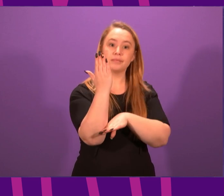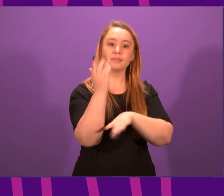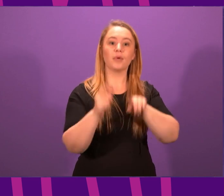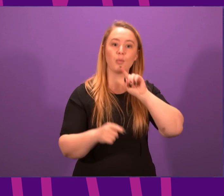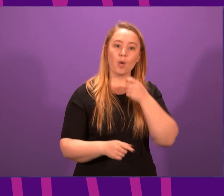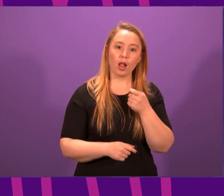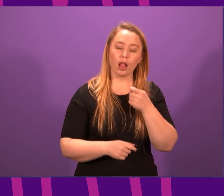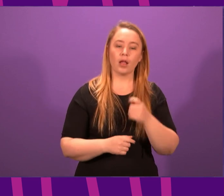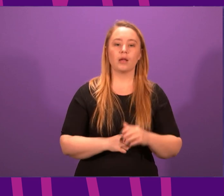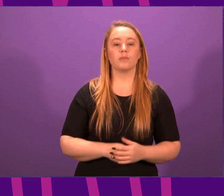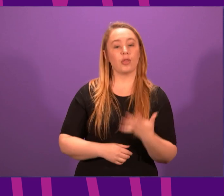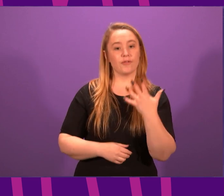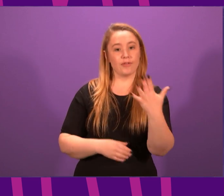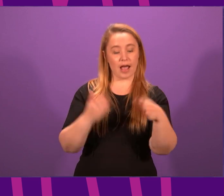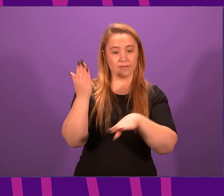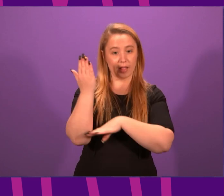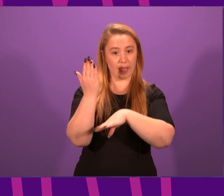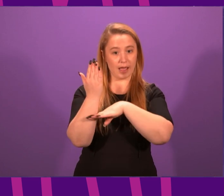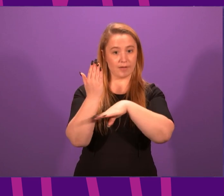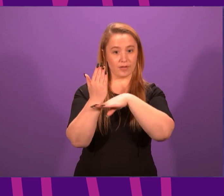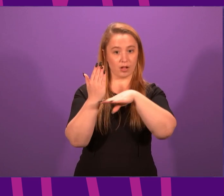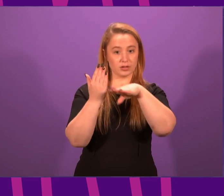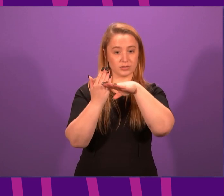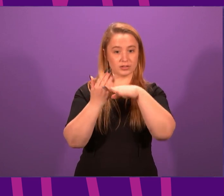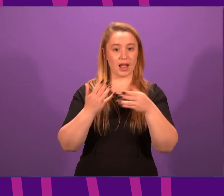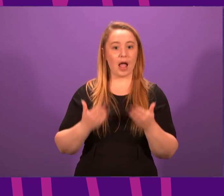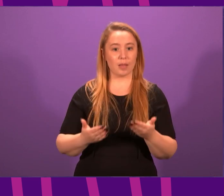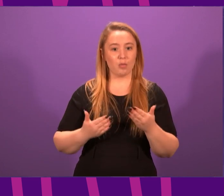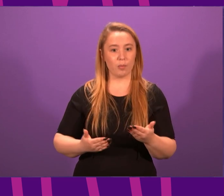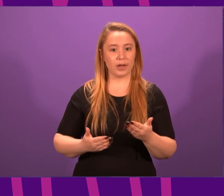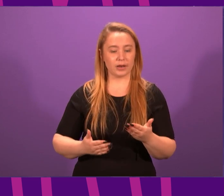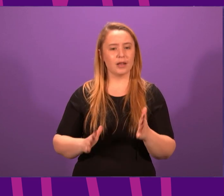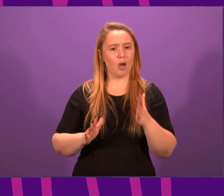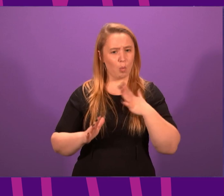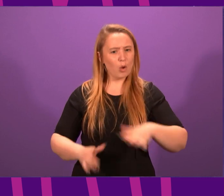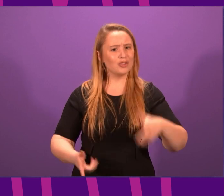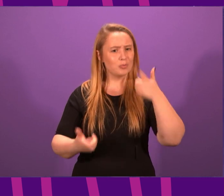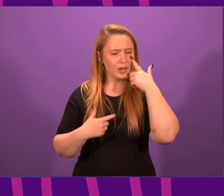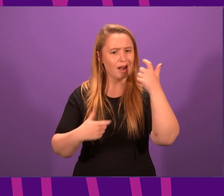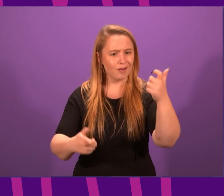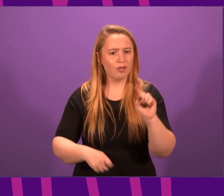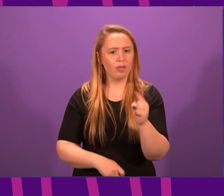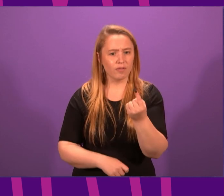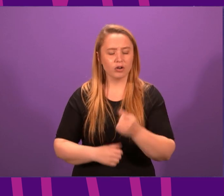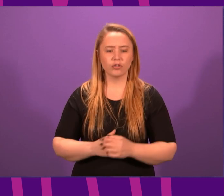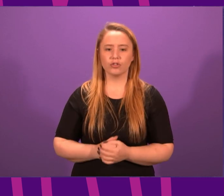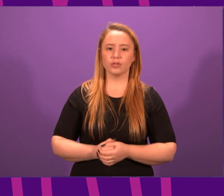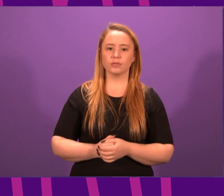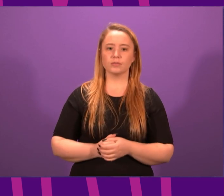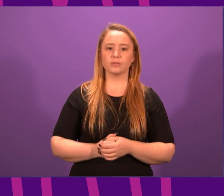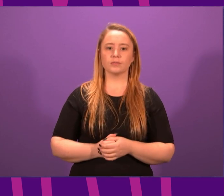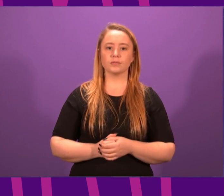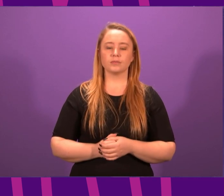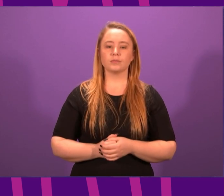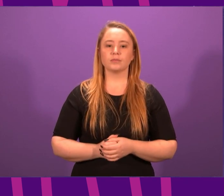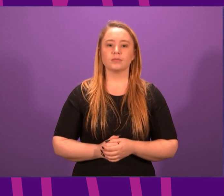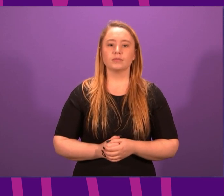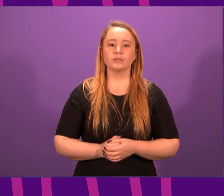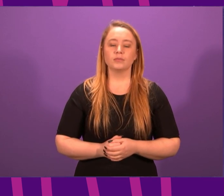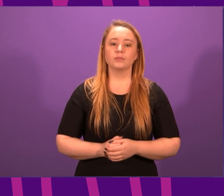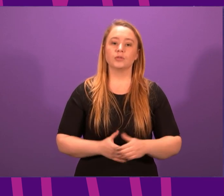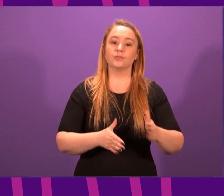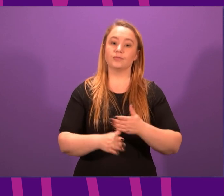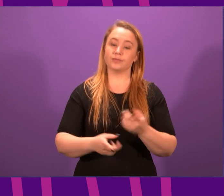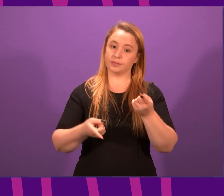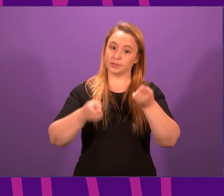into those five levels, then it makes sense to take a precautionary approach. As the First Minister set